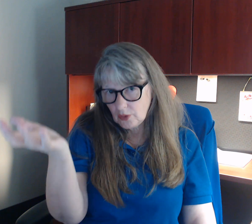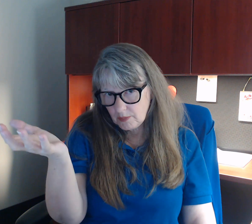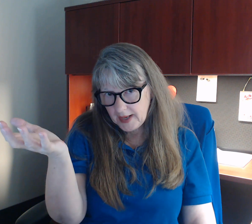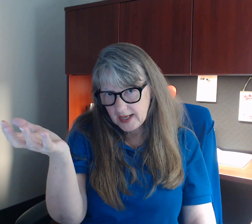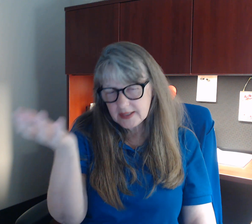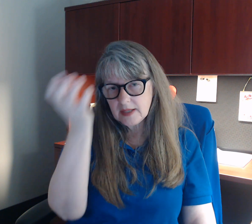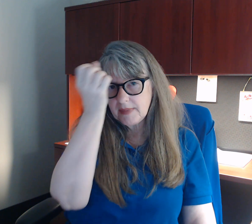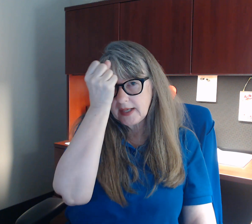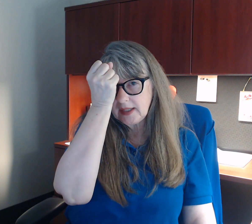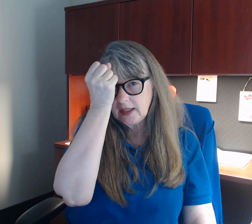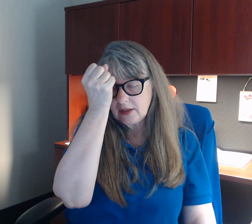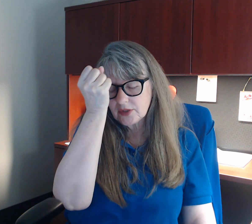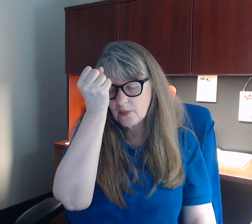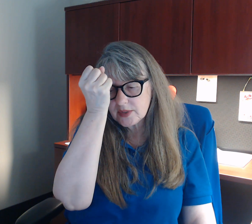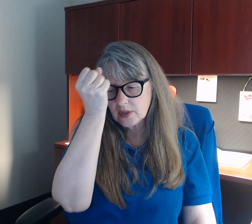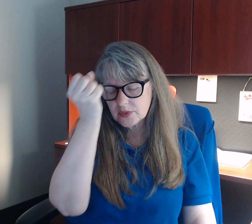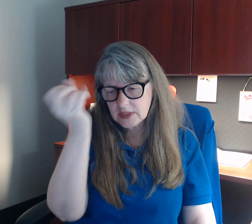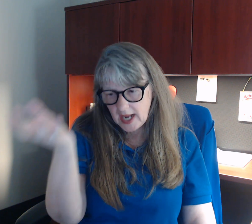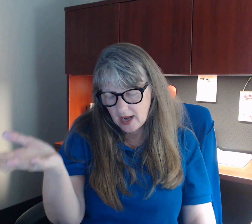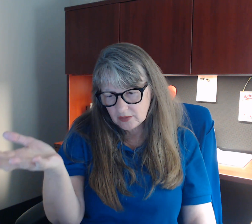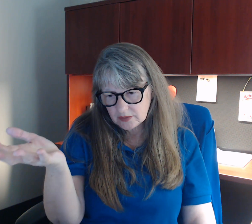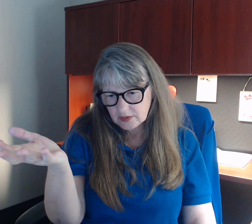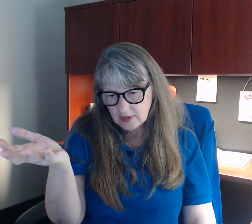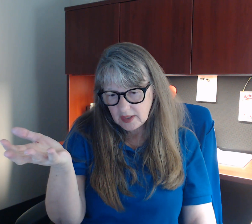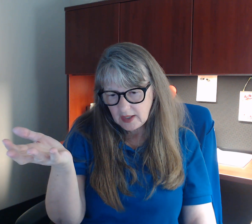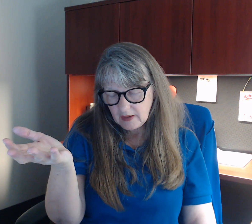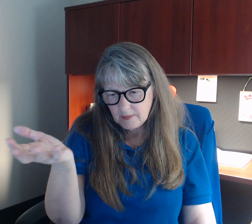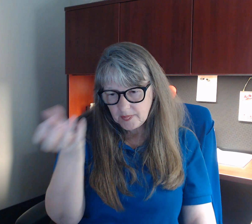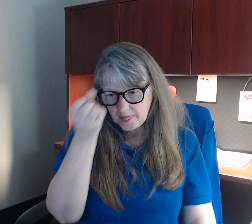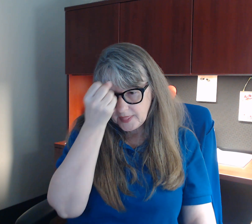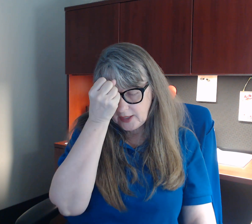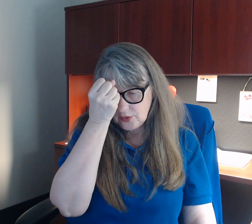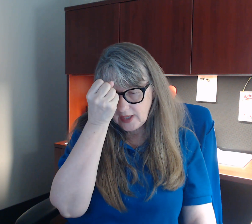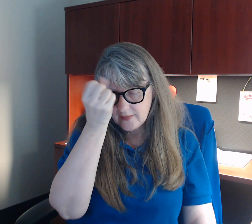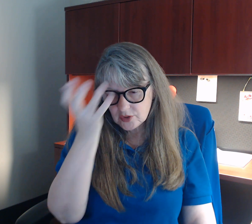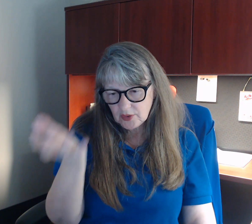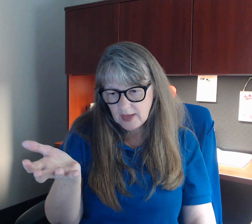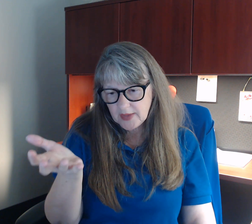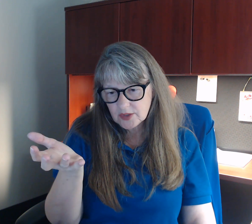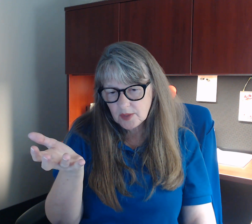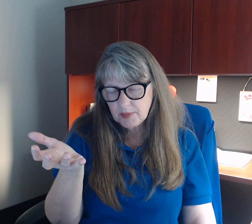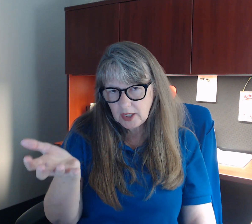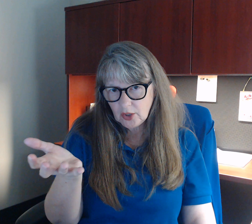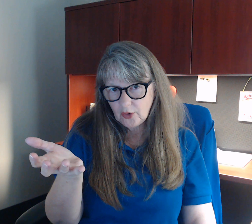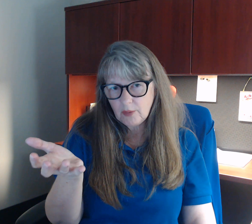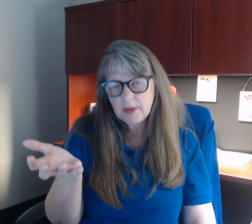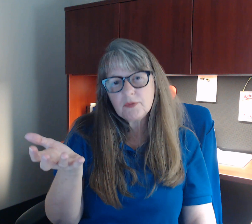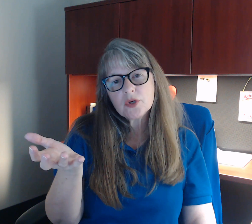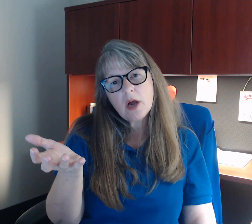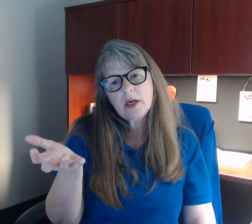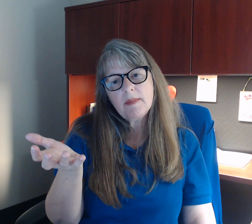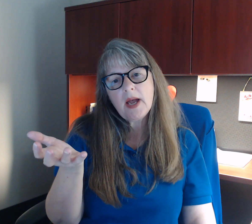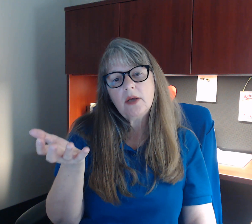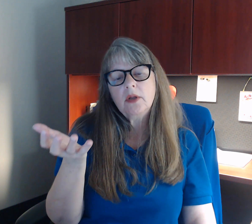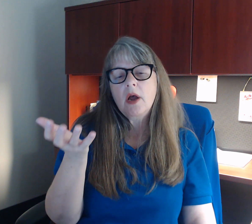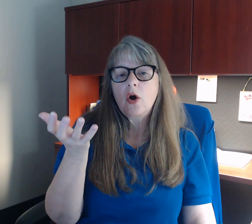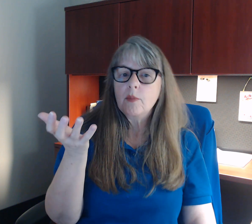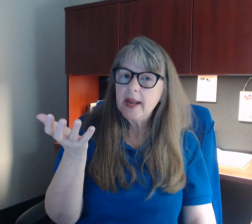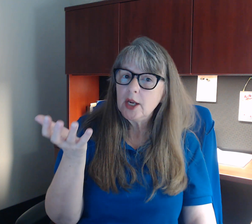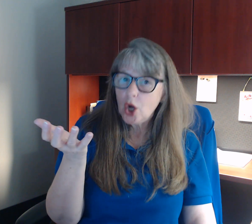obey somebody, it always goes down. And you can have it straight out. That's up here. But if you're talking about obeying